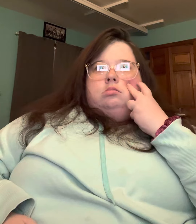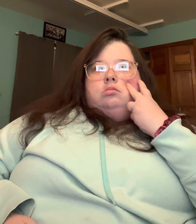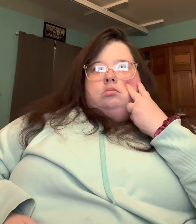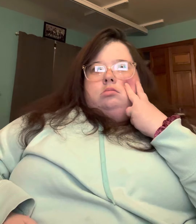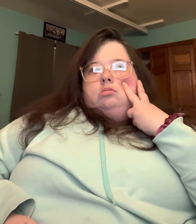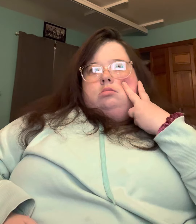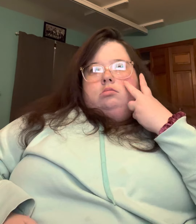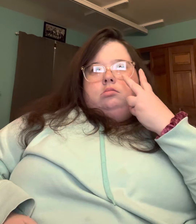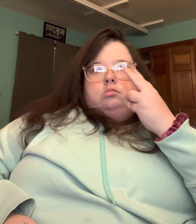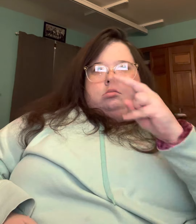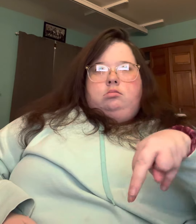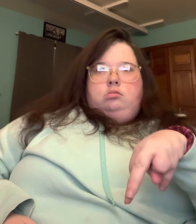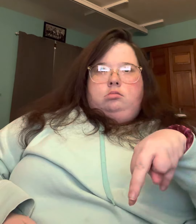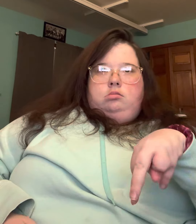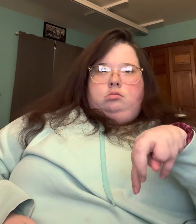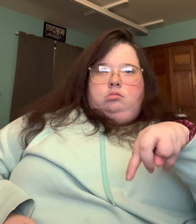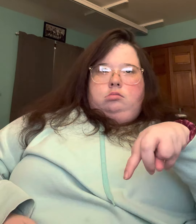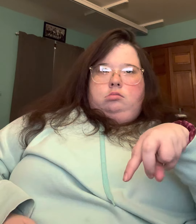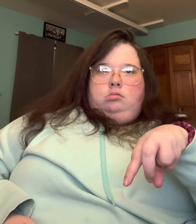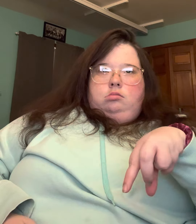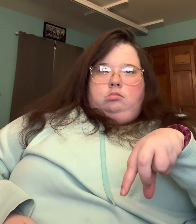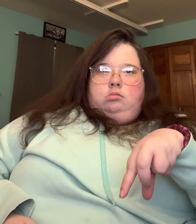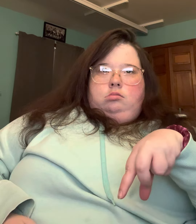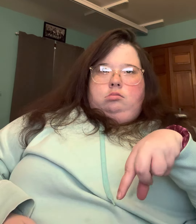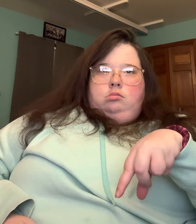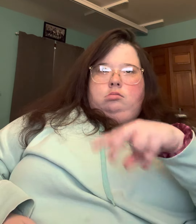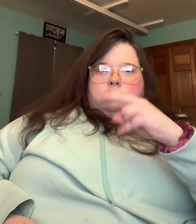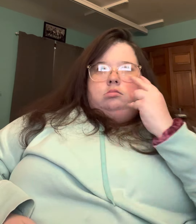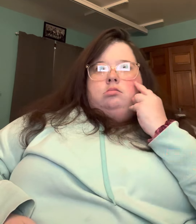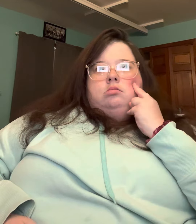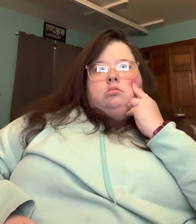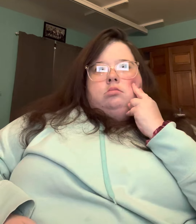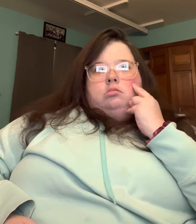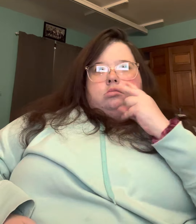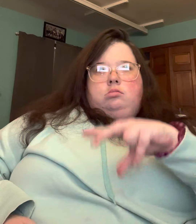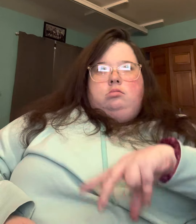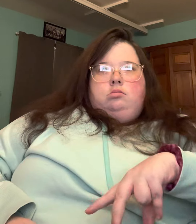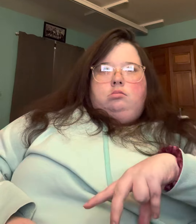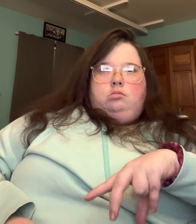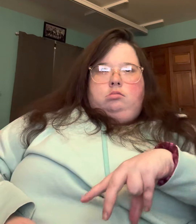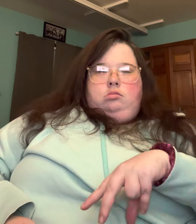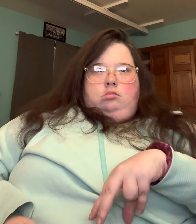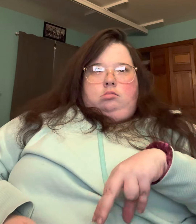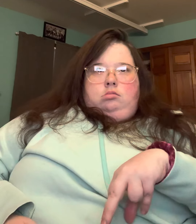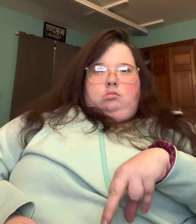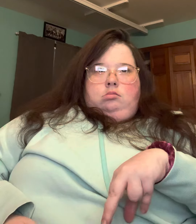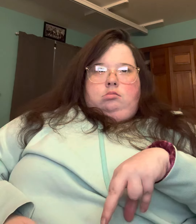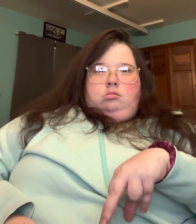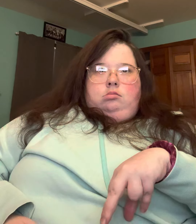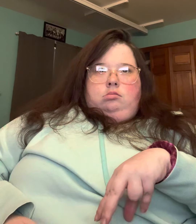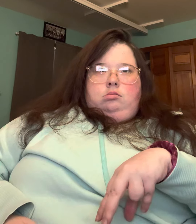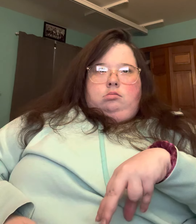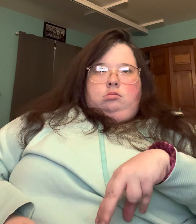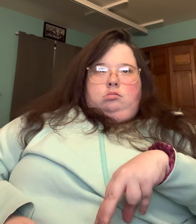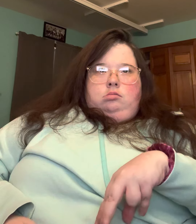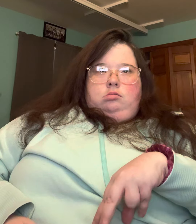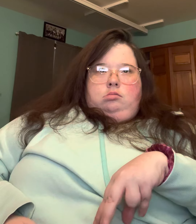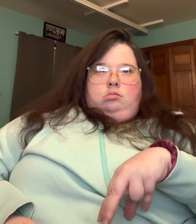See, and then it moves to an L. This is a deaf sign because on their own, this does not mean see and